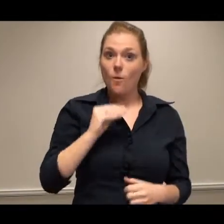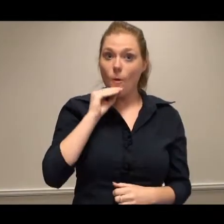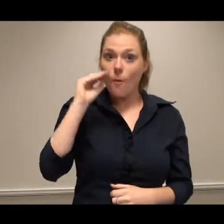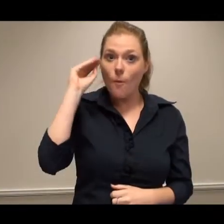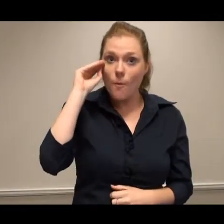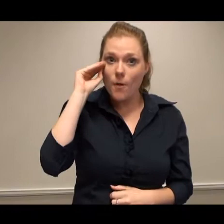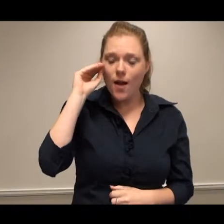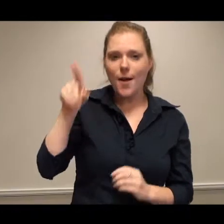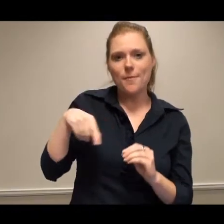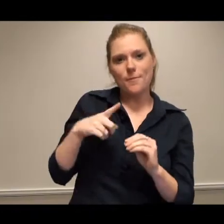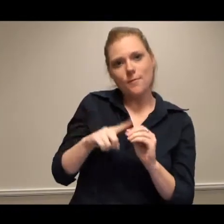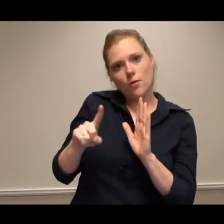and hard of hearing.